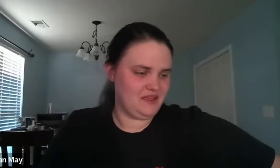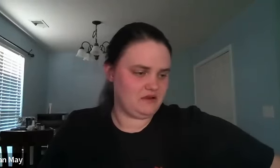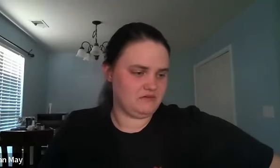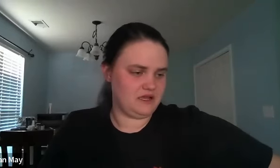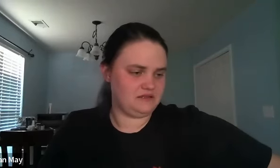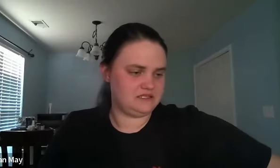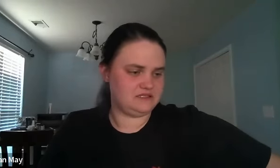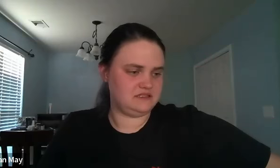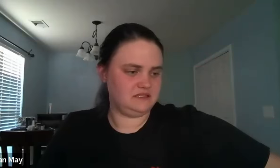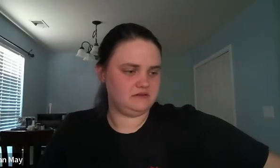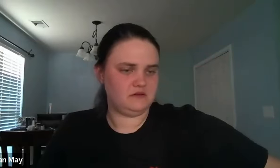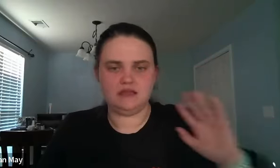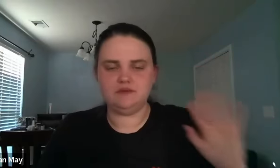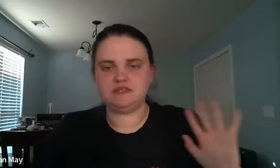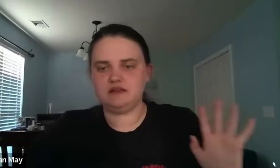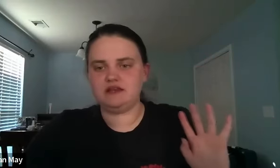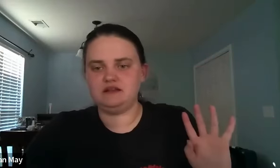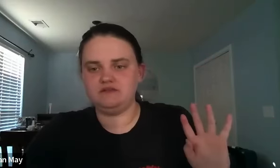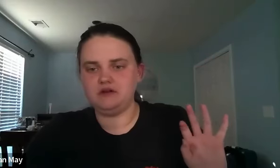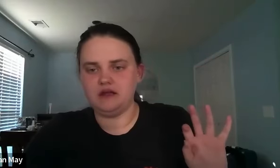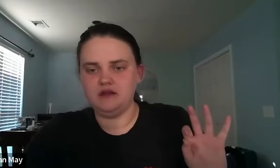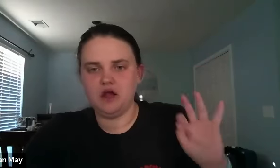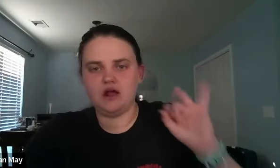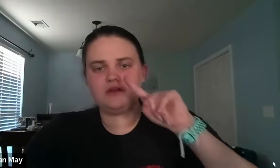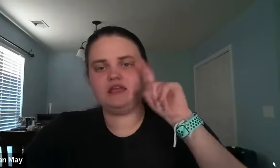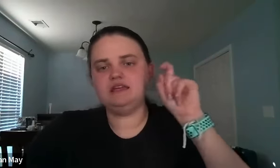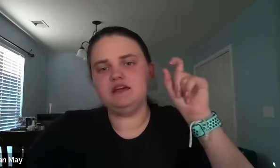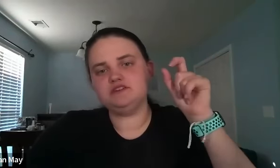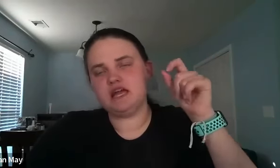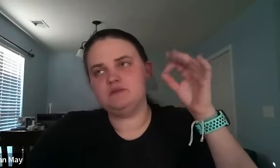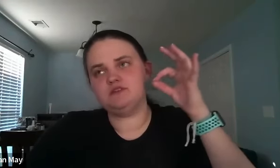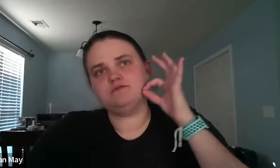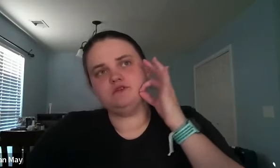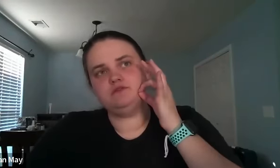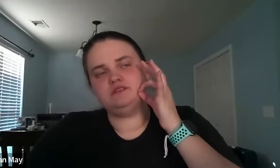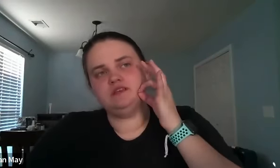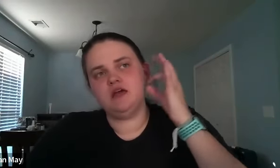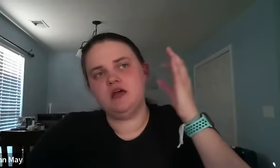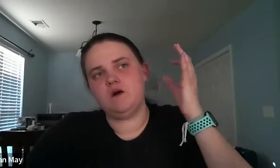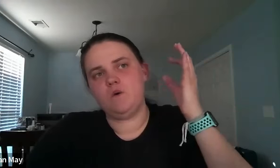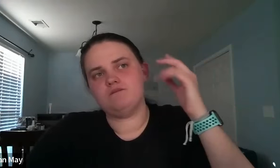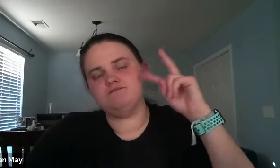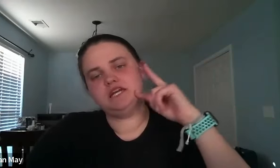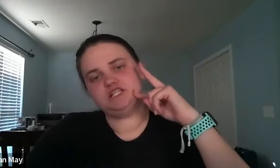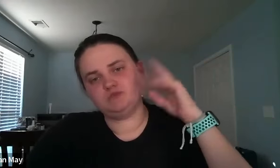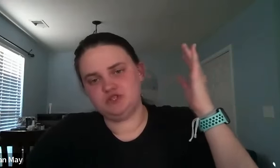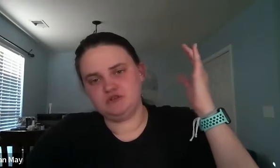All right, let's see. Okay, I keep sliding. I need to leave it. All right. Are there any other types of fruits or vegetables you guys